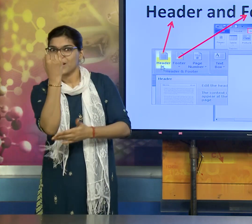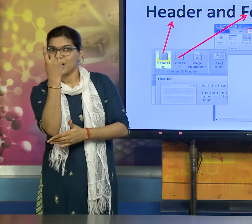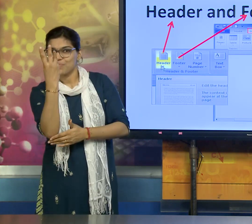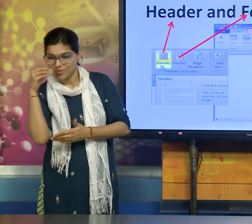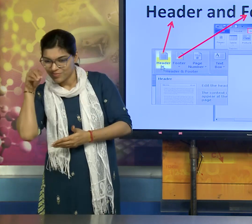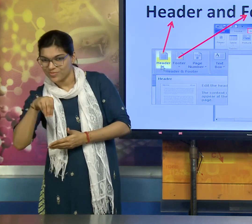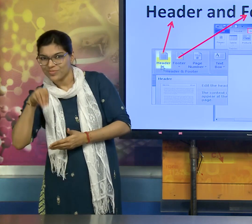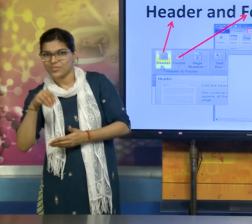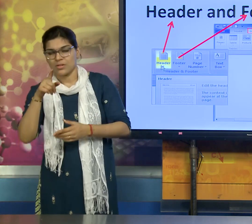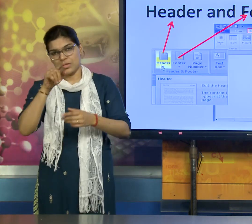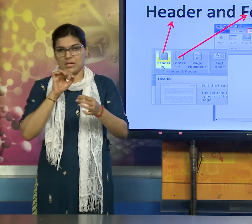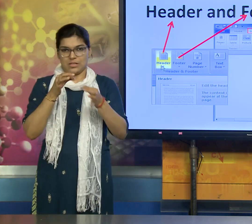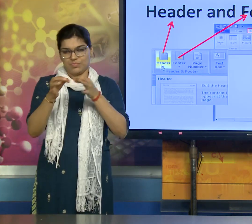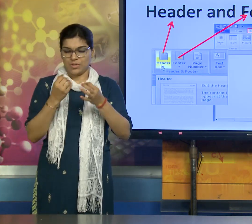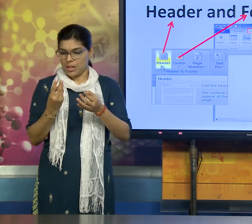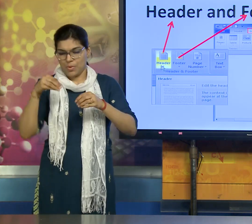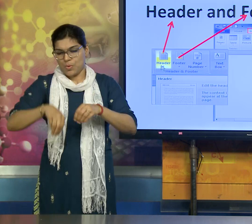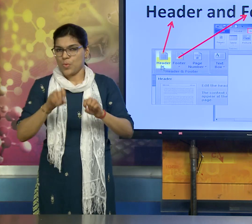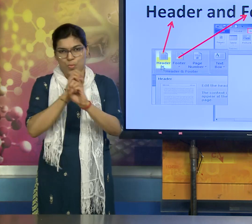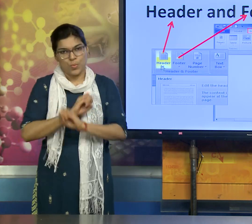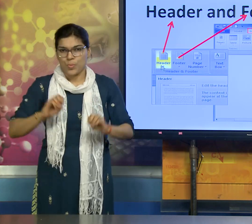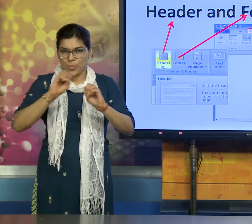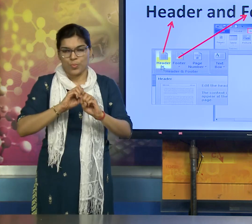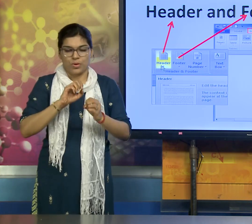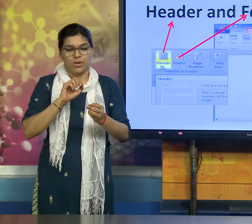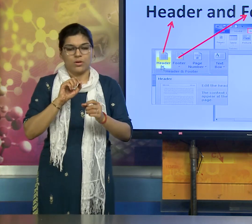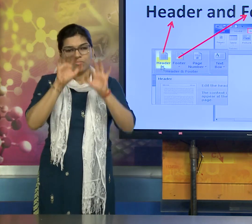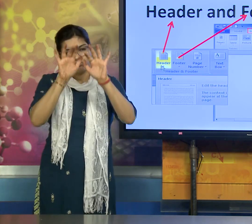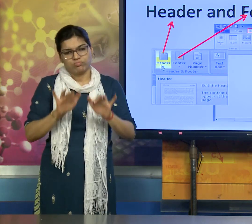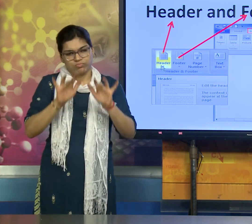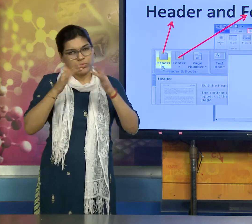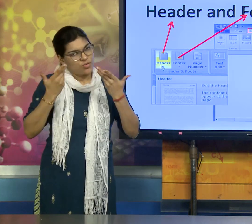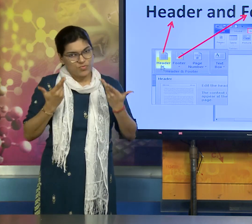such as header and footer for phone number, addresses,